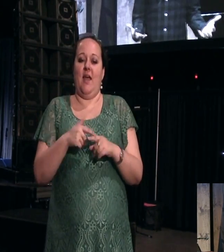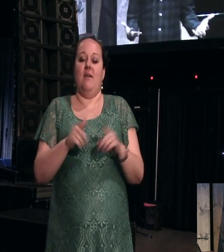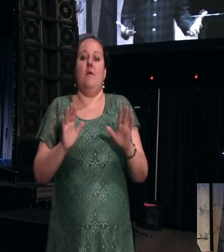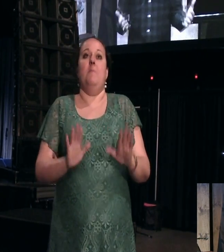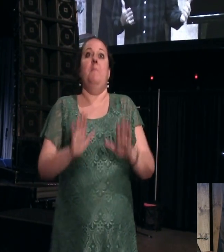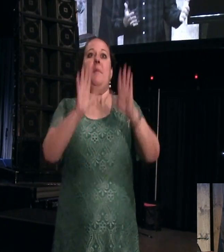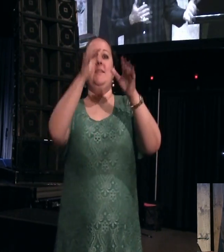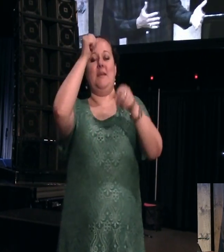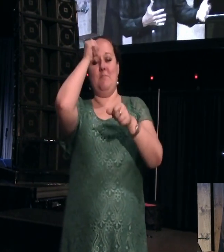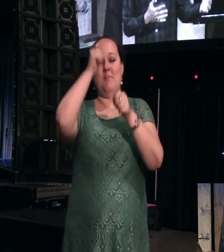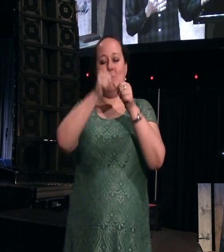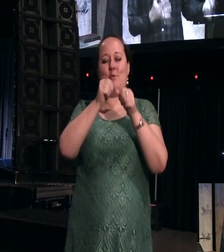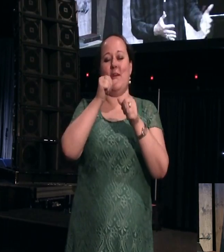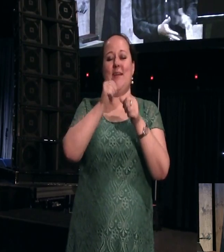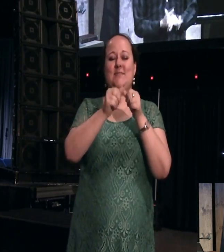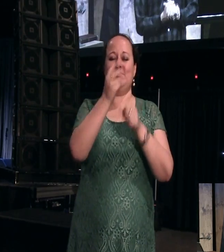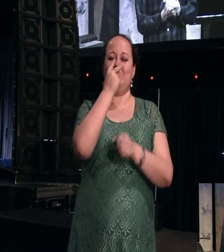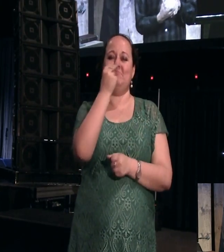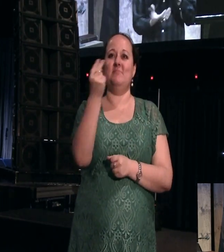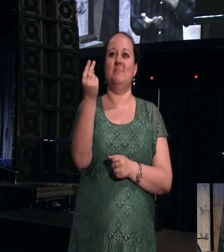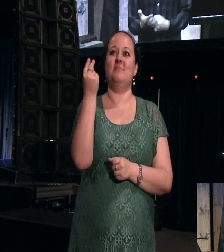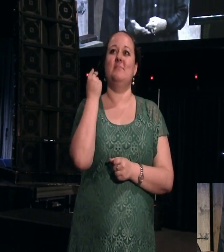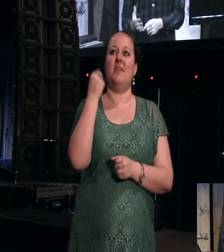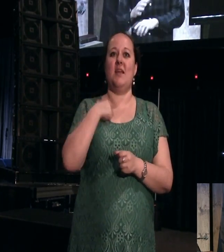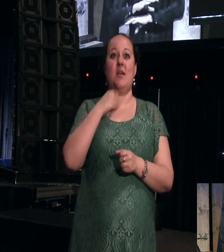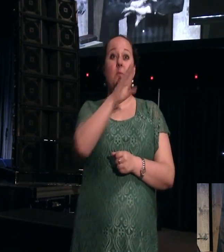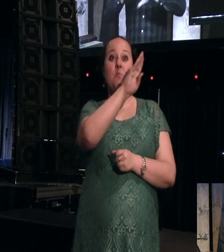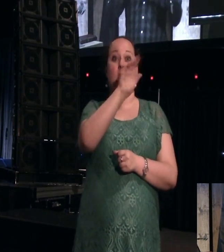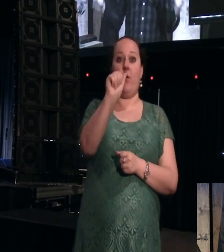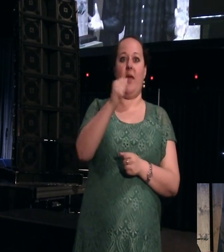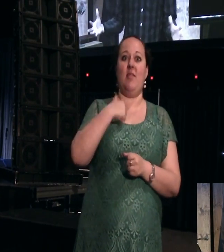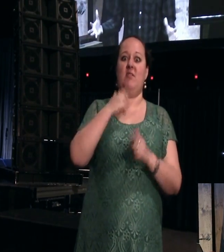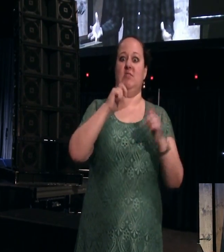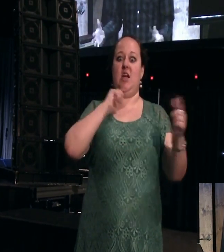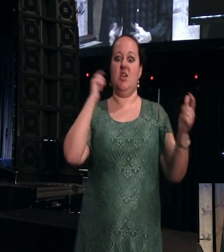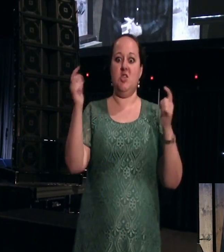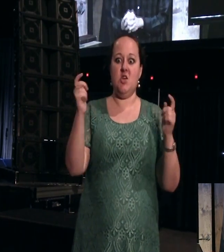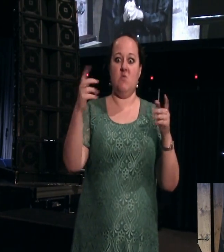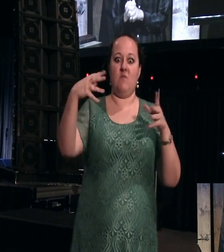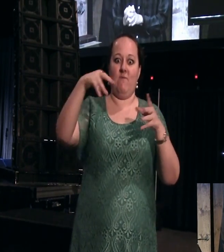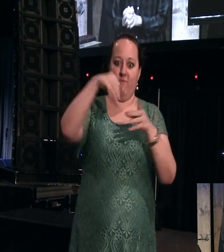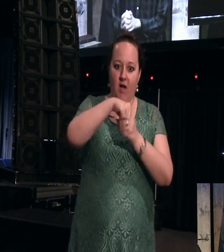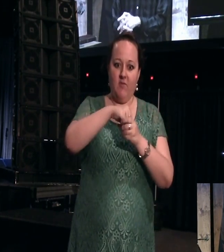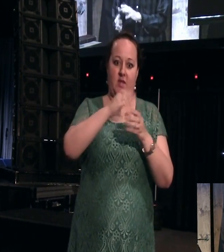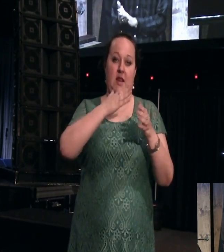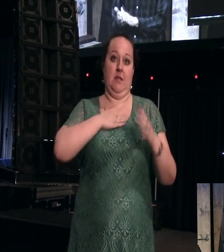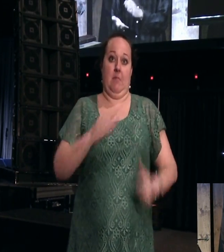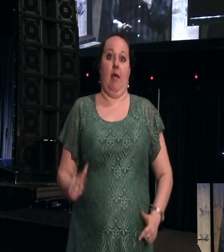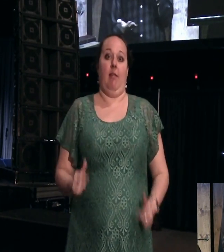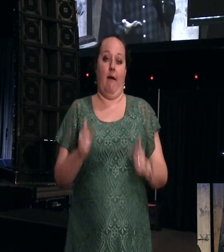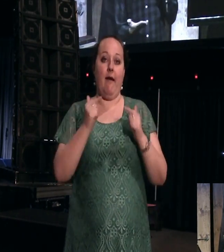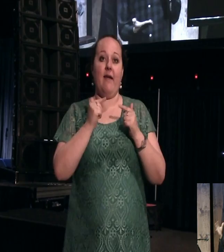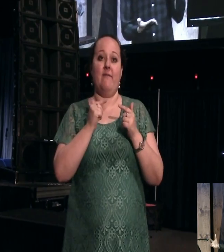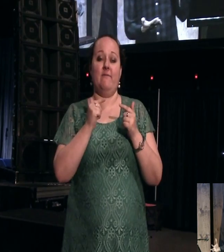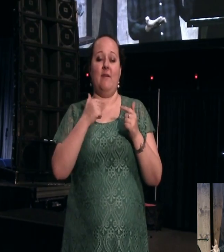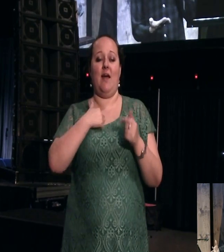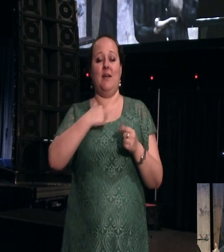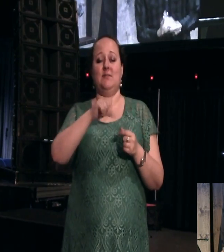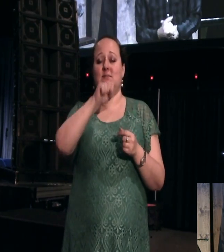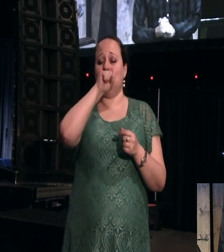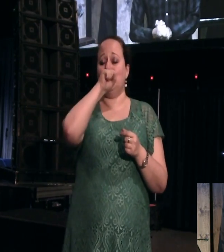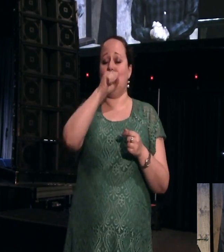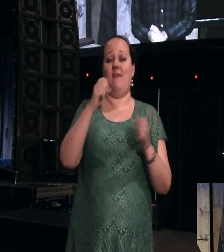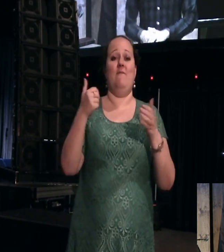loved my 4 years here, and I have so many incredible memories from my time at this place. I mean, Breakaway was a huge